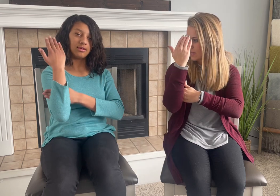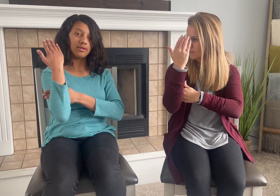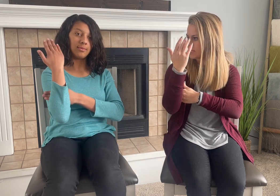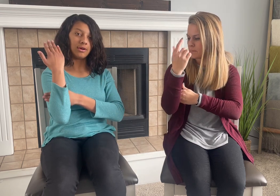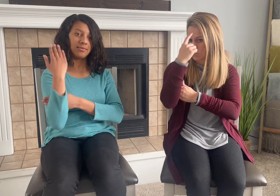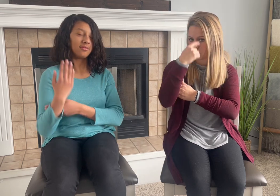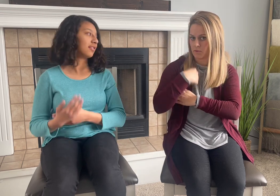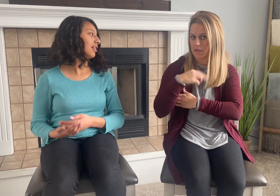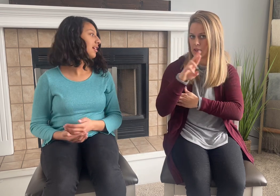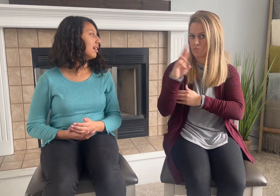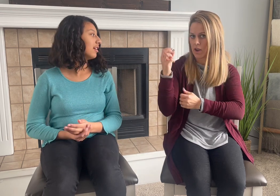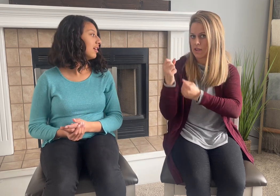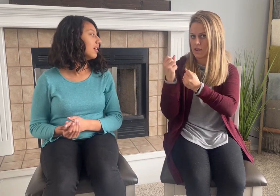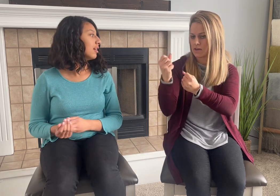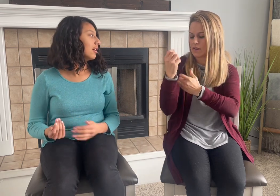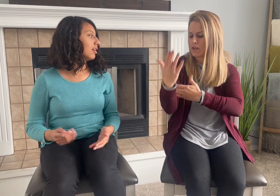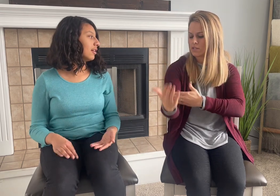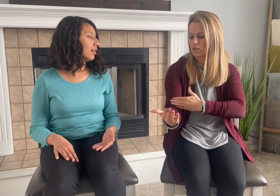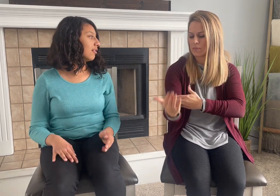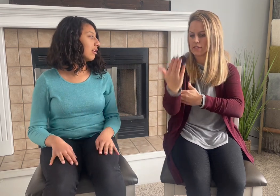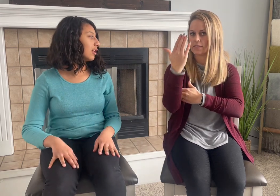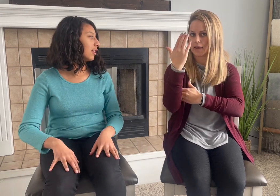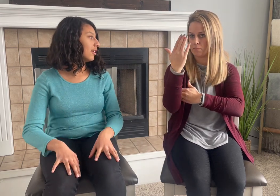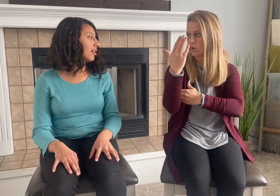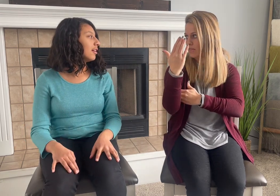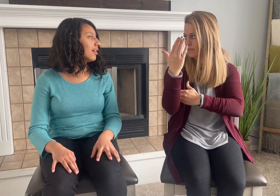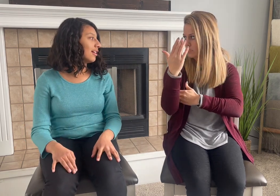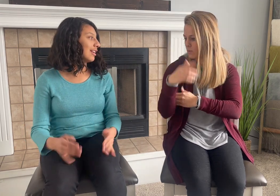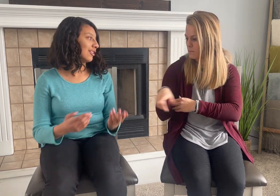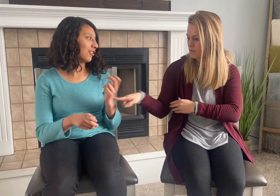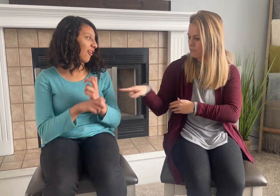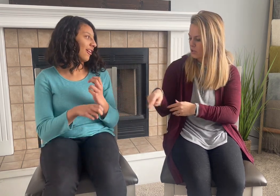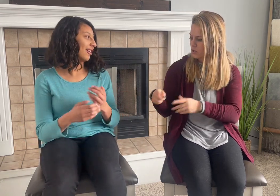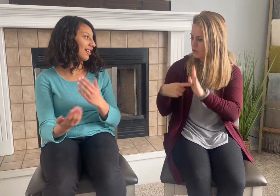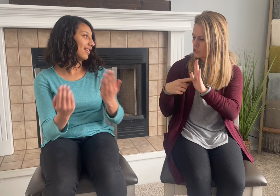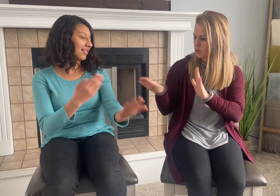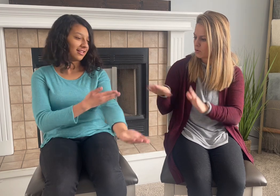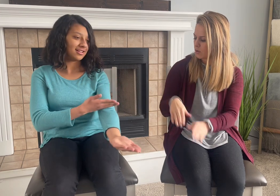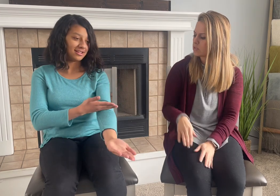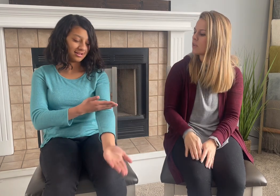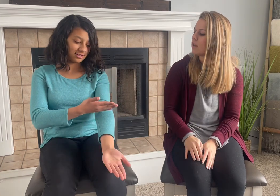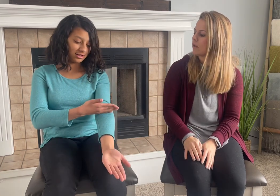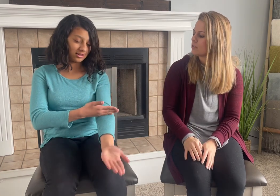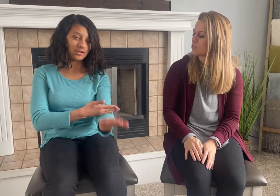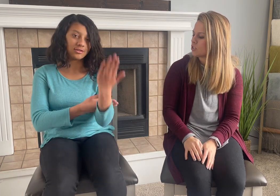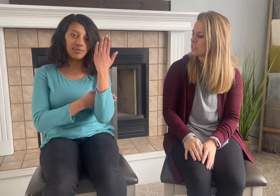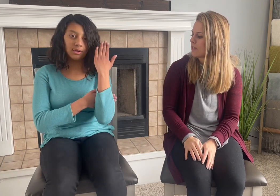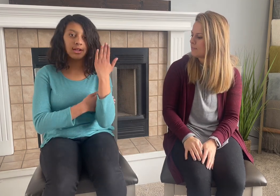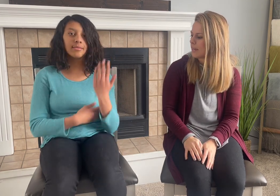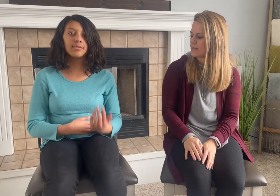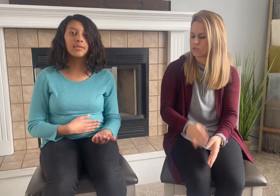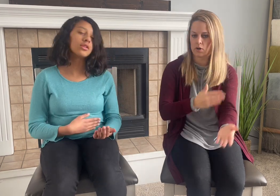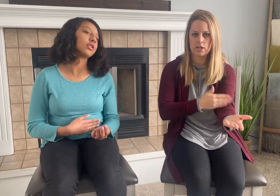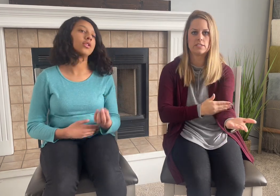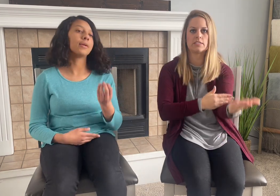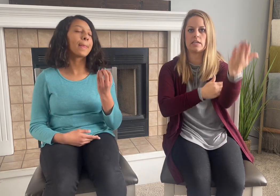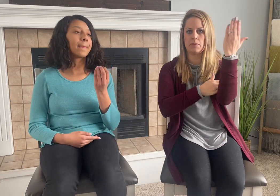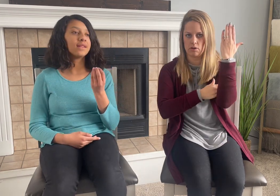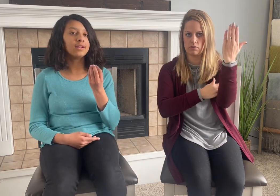comes up. So for me, I'm right-handed. So I'm gonna sign morning this way. But for you, show yours. So she's left-handed. So hers is gonna be her